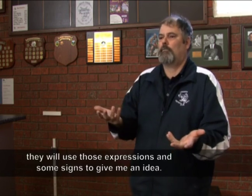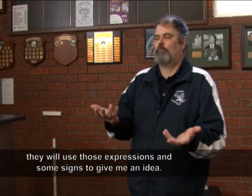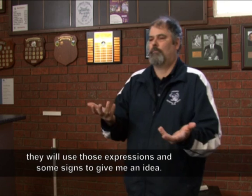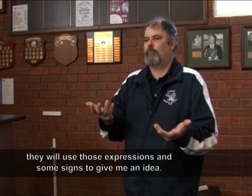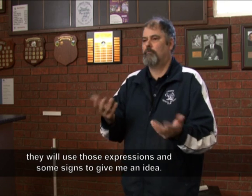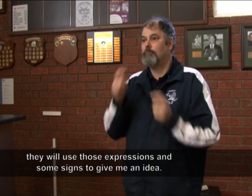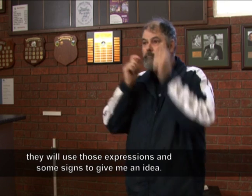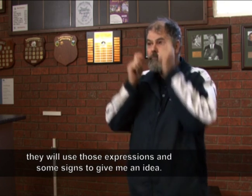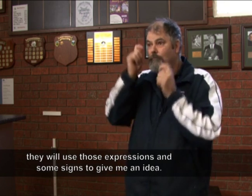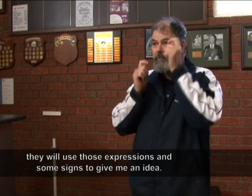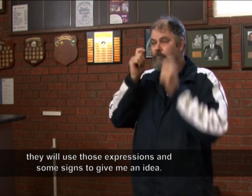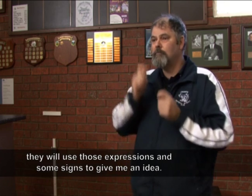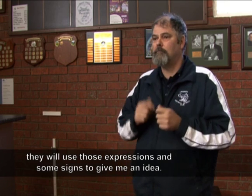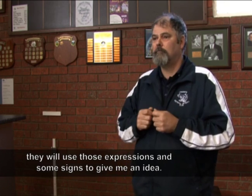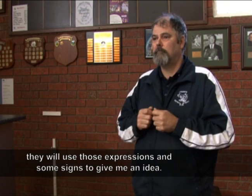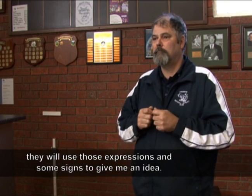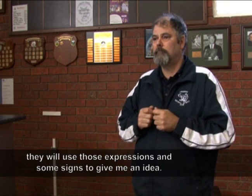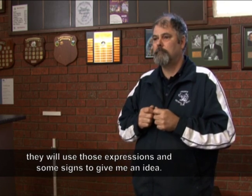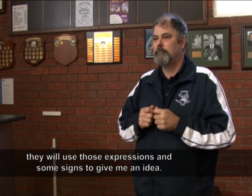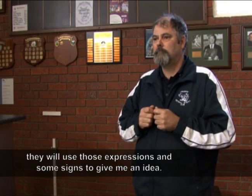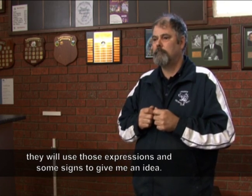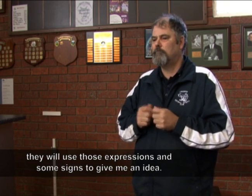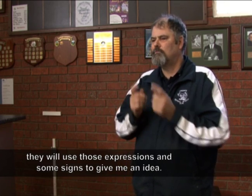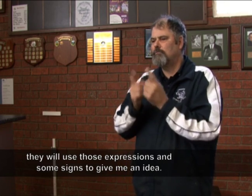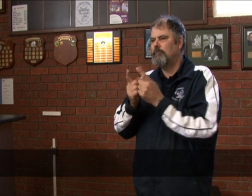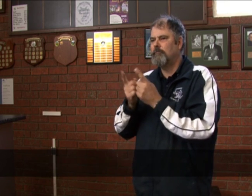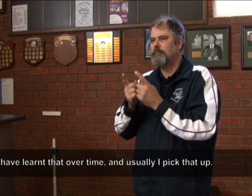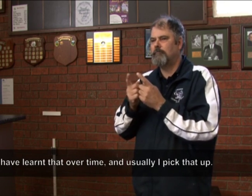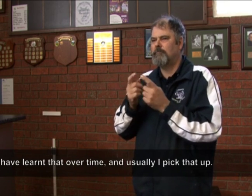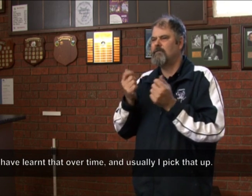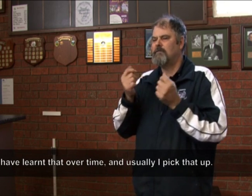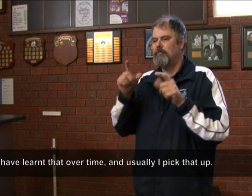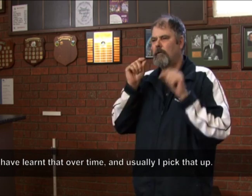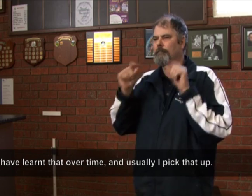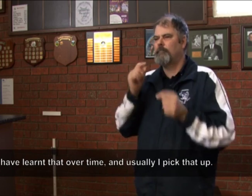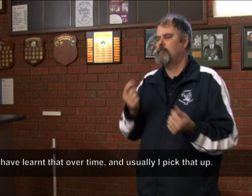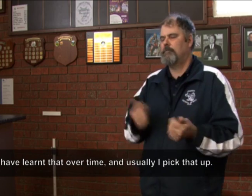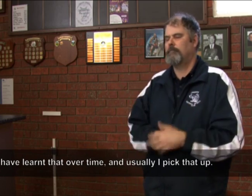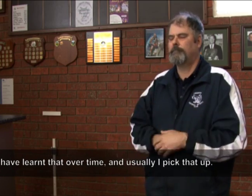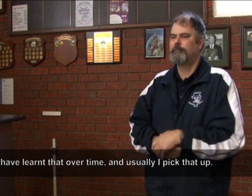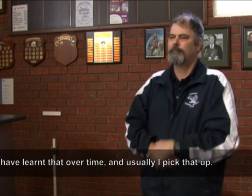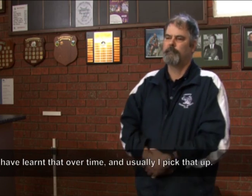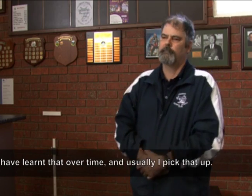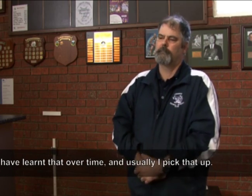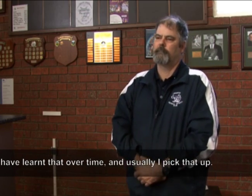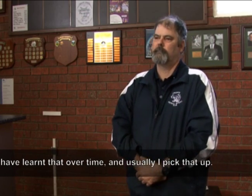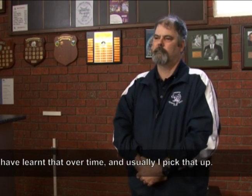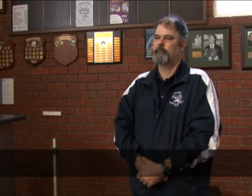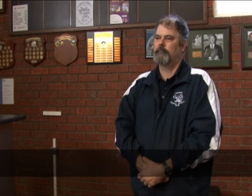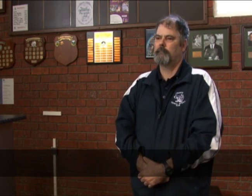they'll usually use those expressions as well, and there is some signing that they will use that will give me an idea, and that we've learnt that over time, and I usually